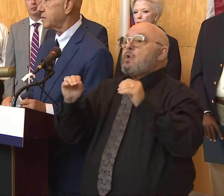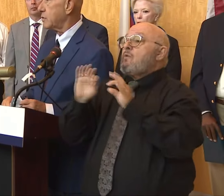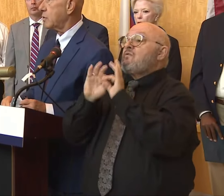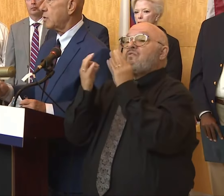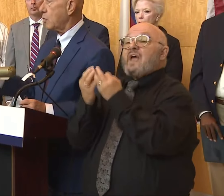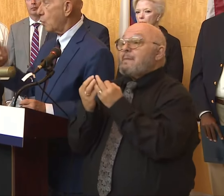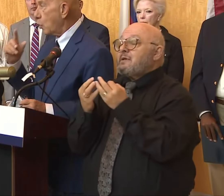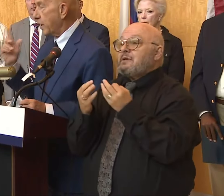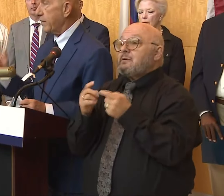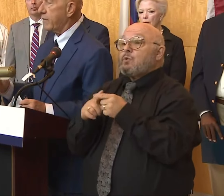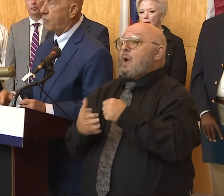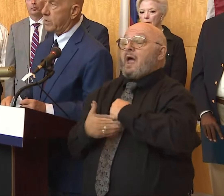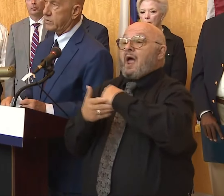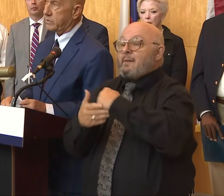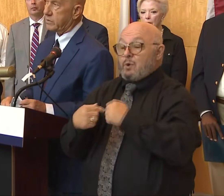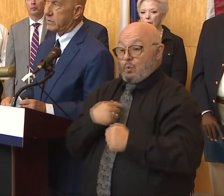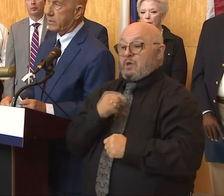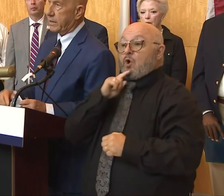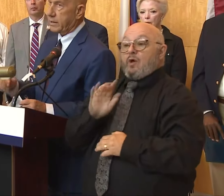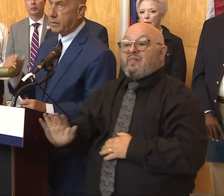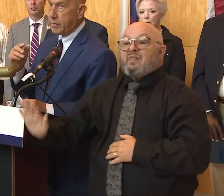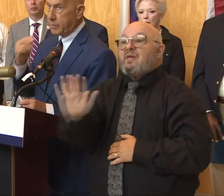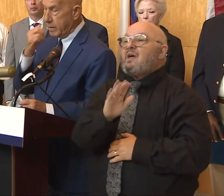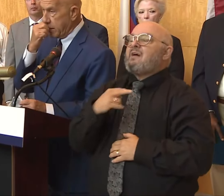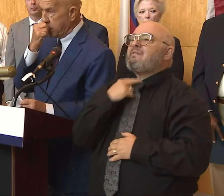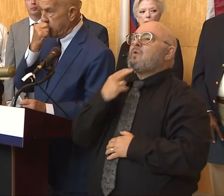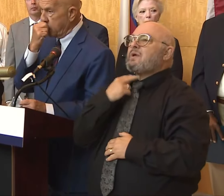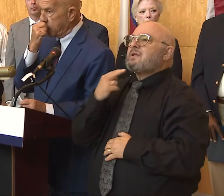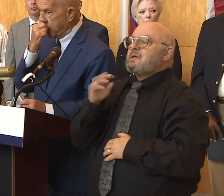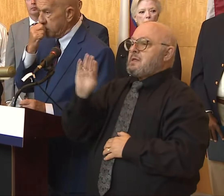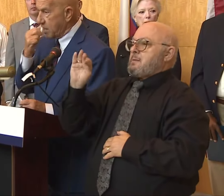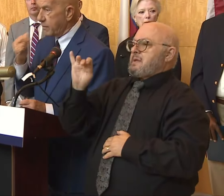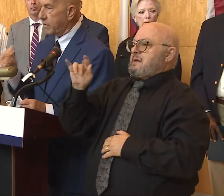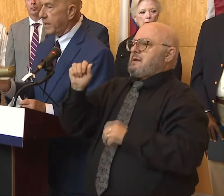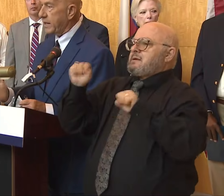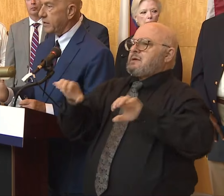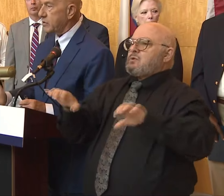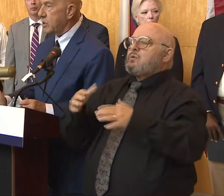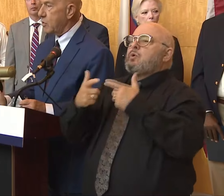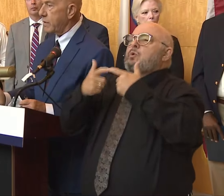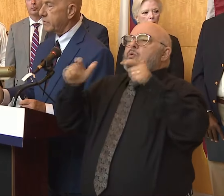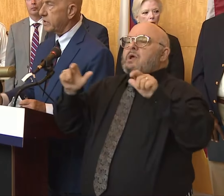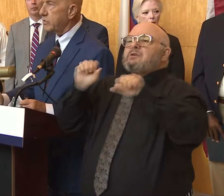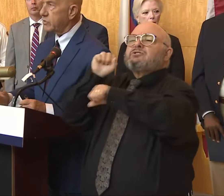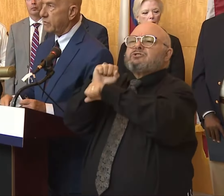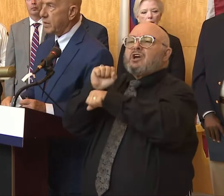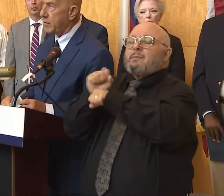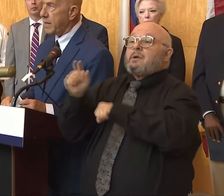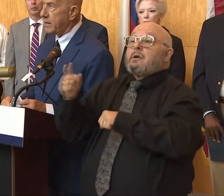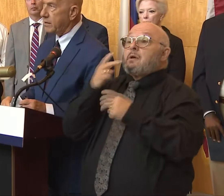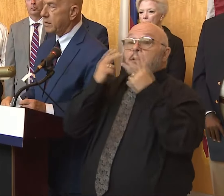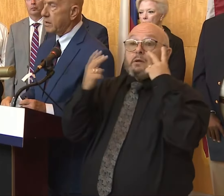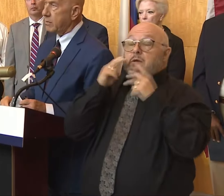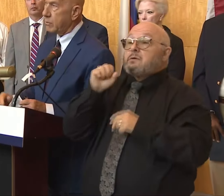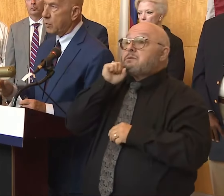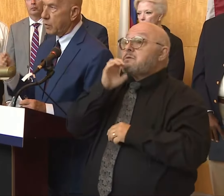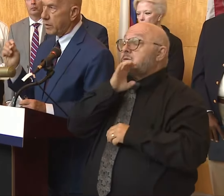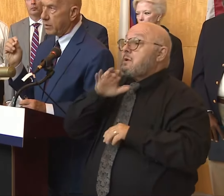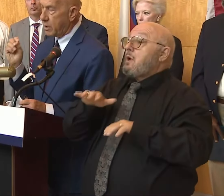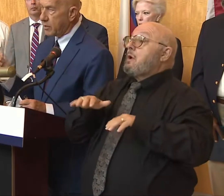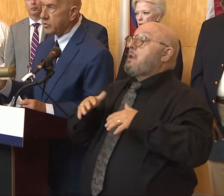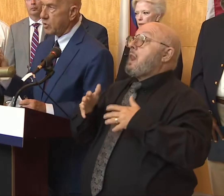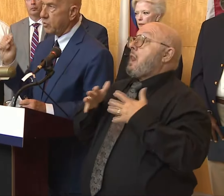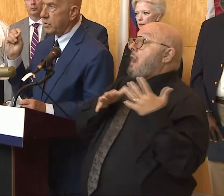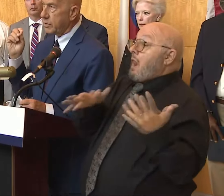relatives. So we're their voices, and the media can do a great job of letting us know if seniors have been abandoned. But